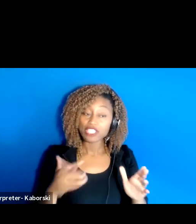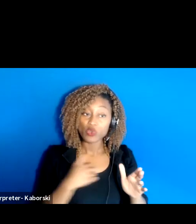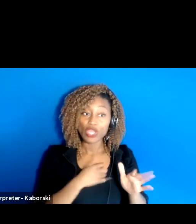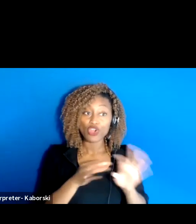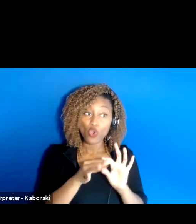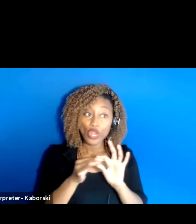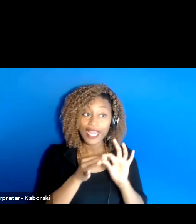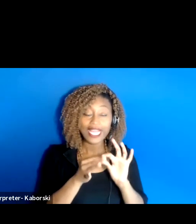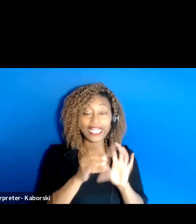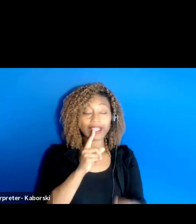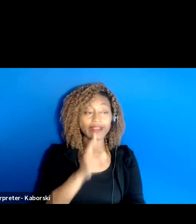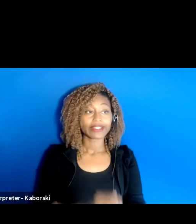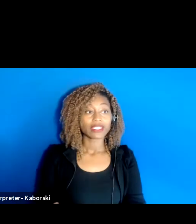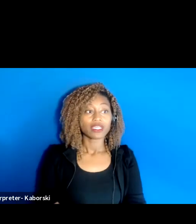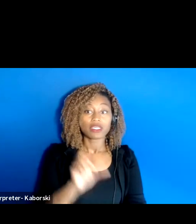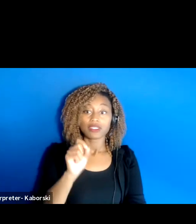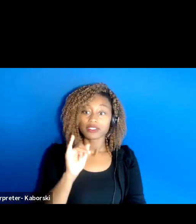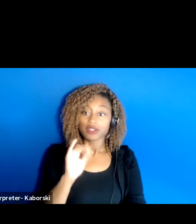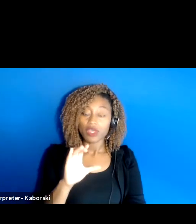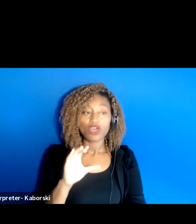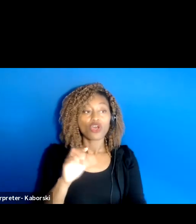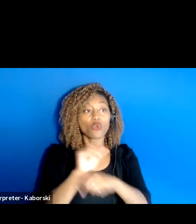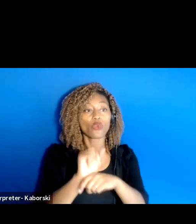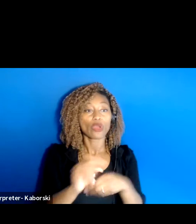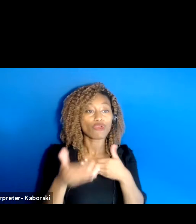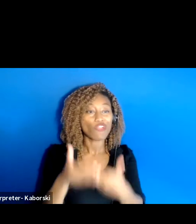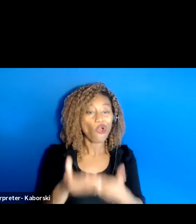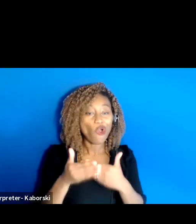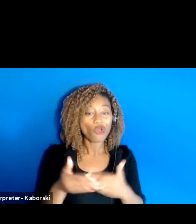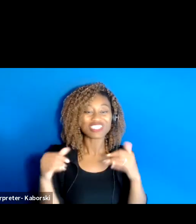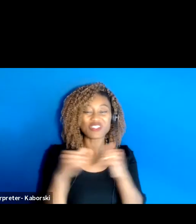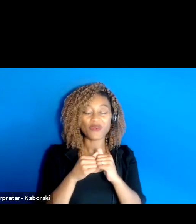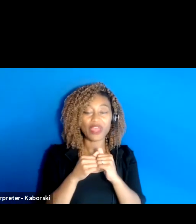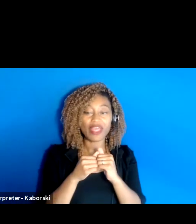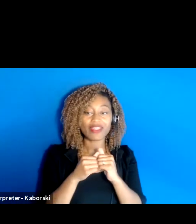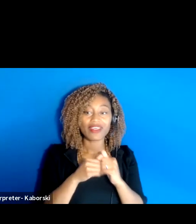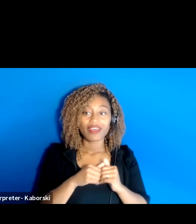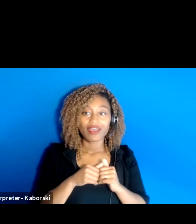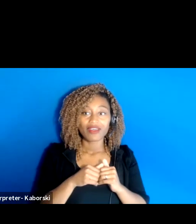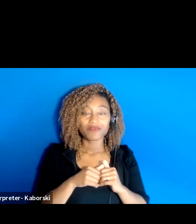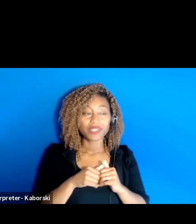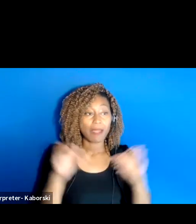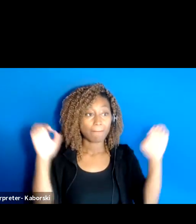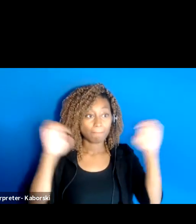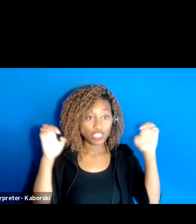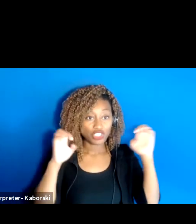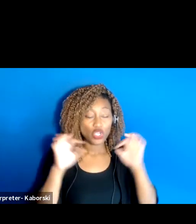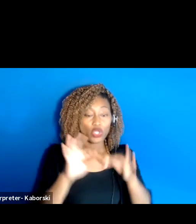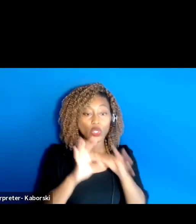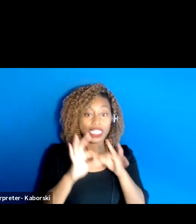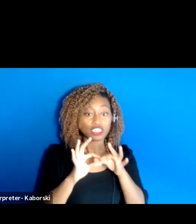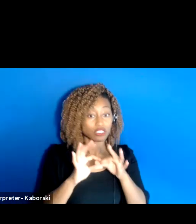coordinating is the SILC works pretty closely with an emergency coordination